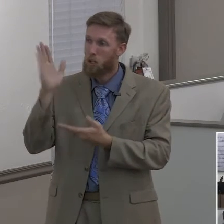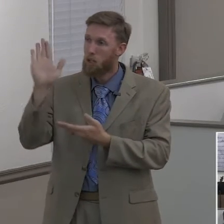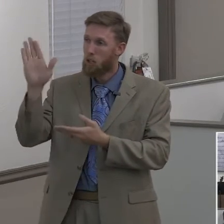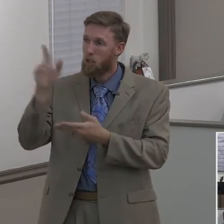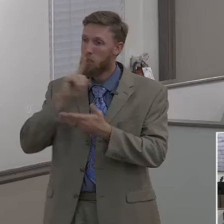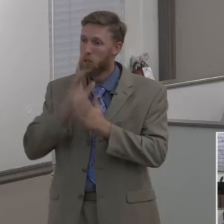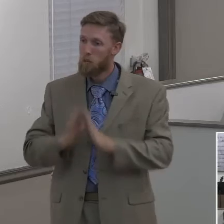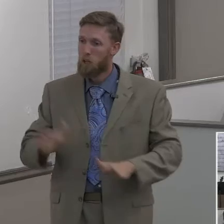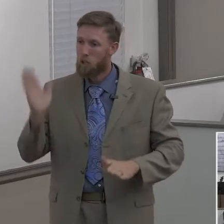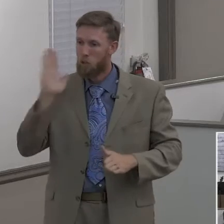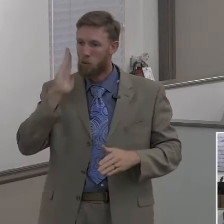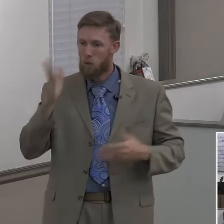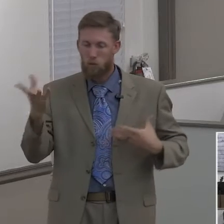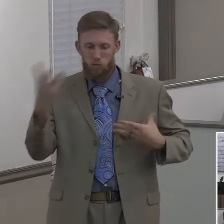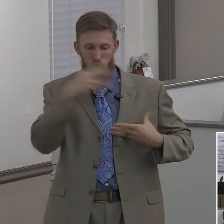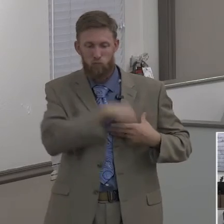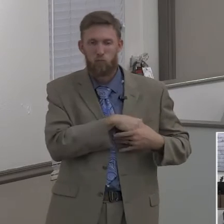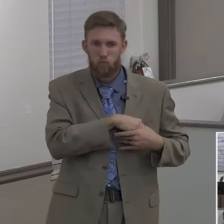peace, please.